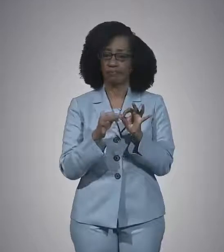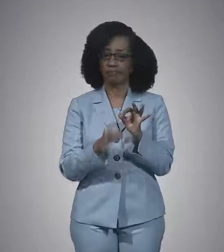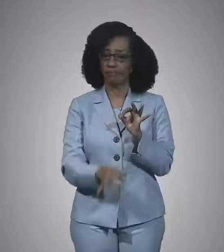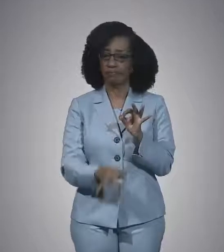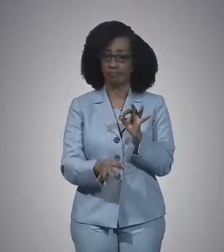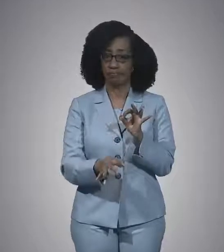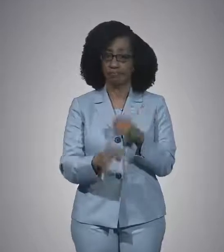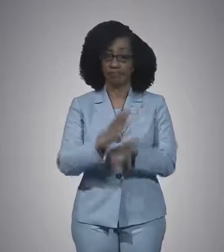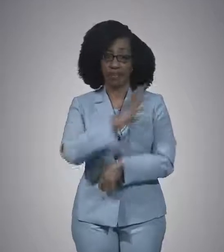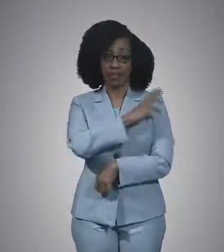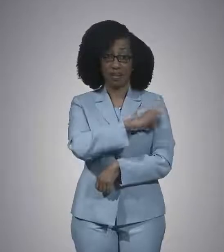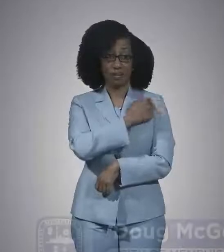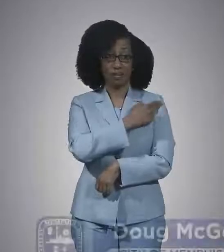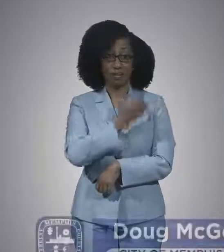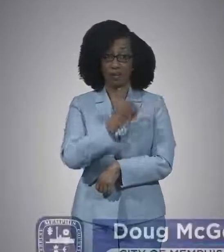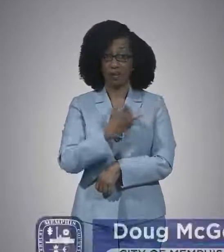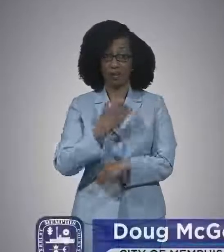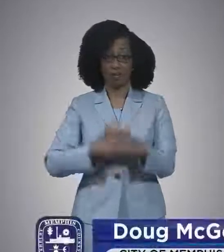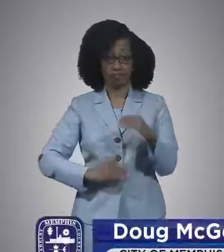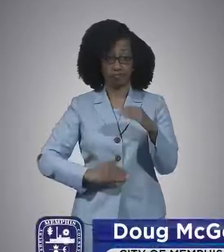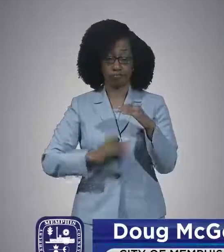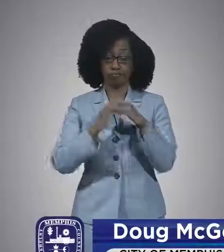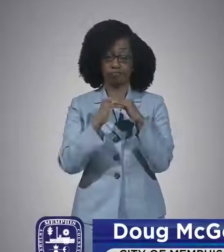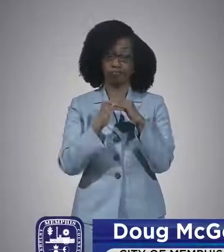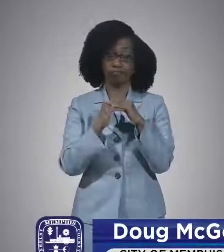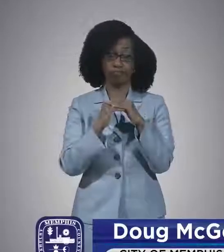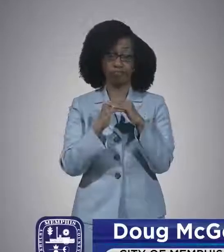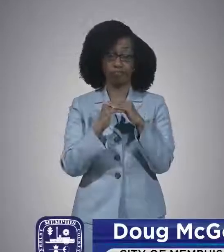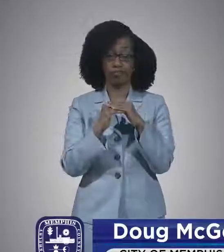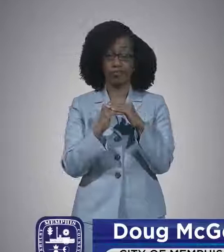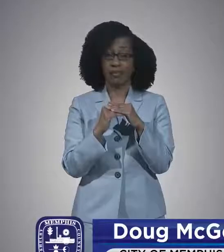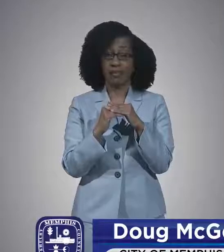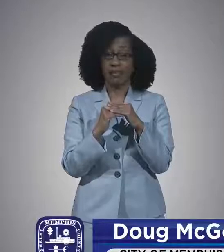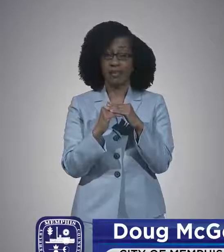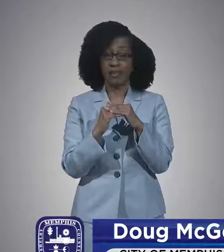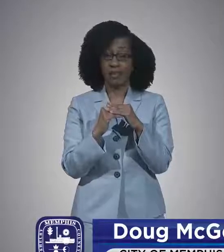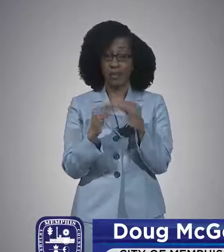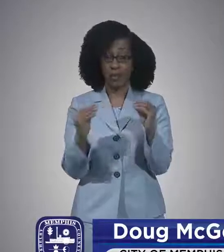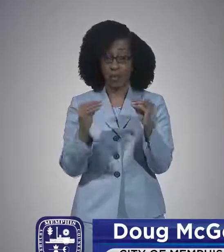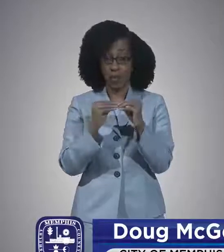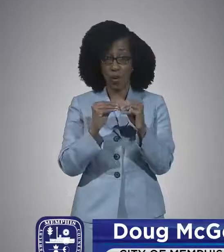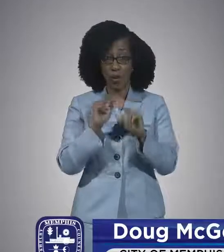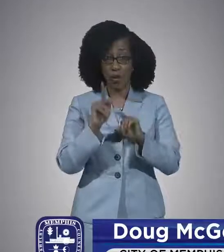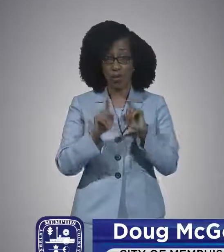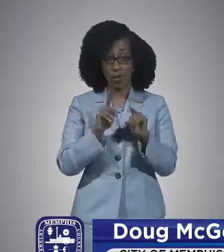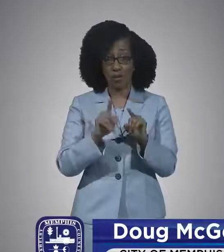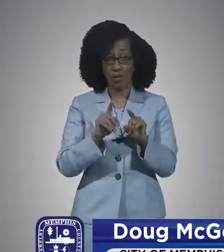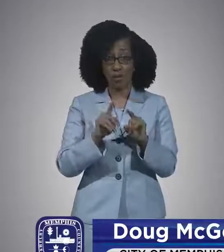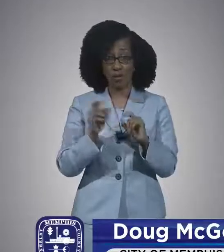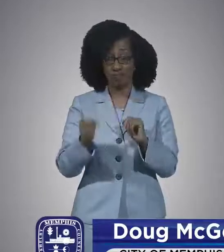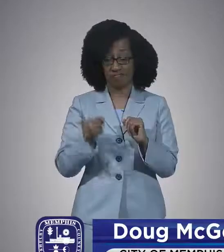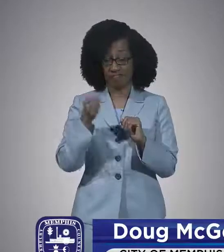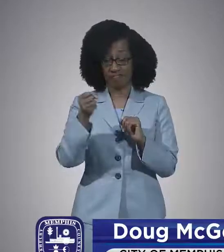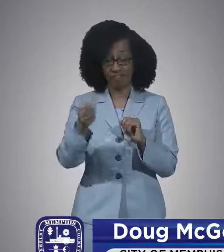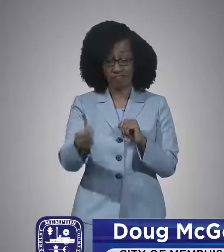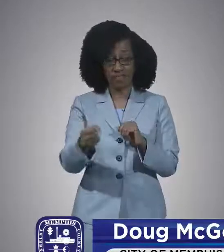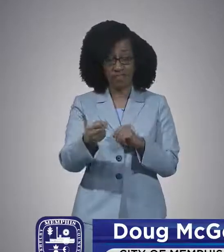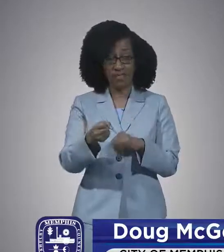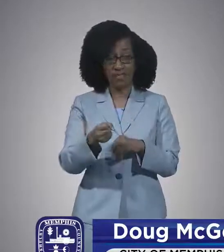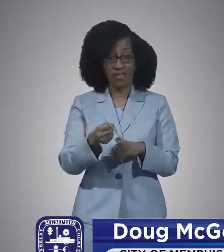Our hospitals are very full. What they cannot afford is more people seeking treatment for the COVID